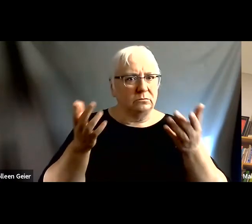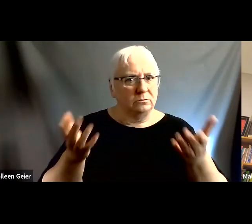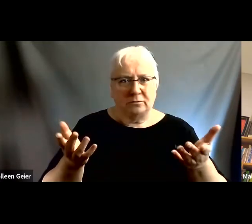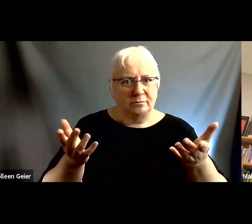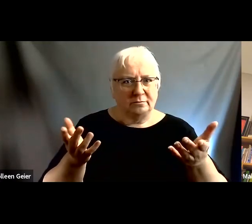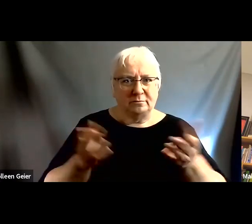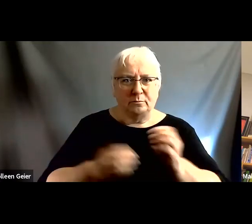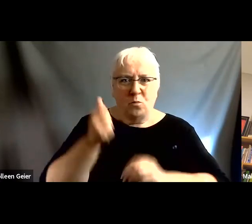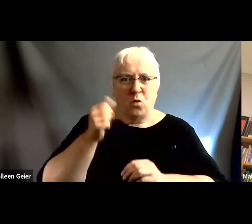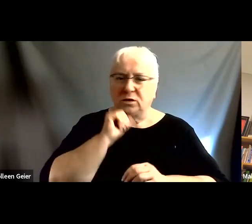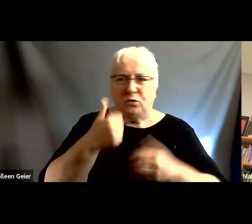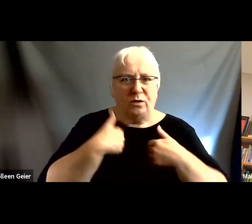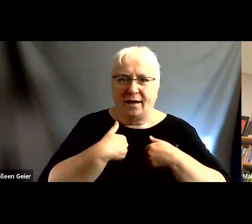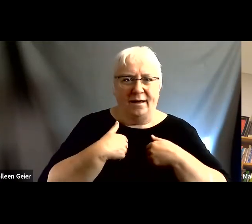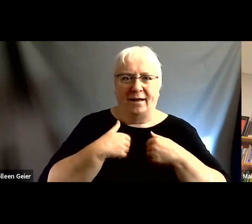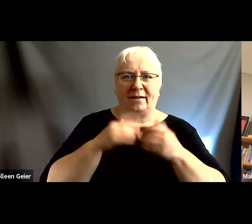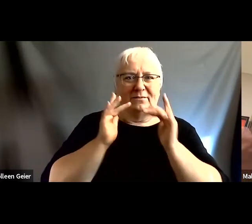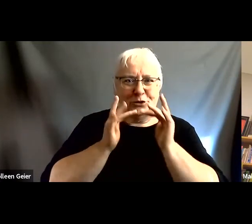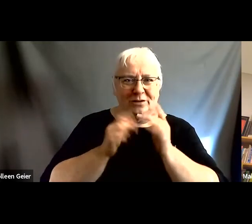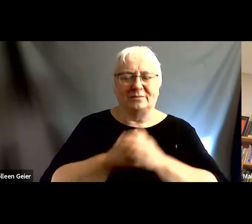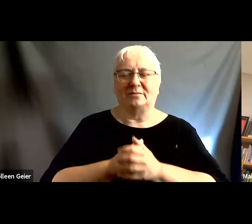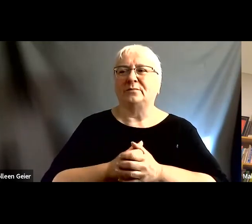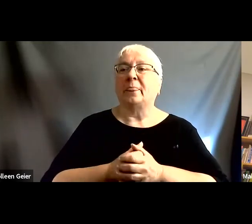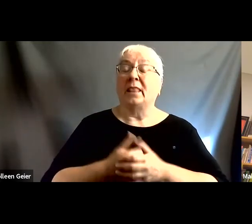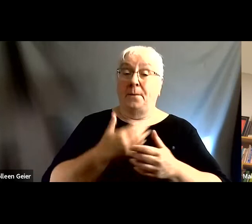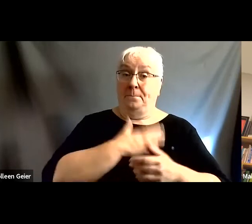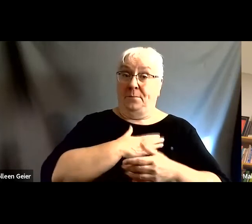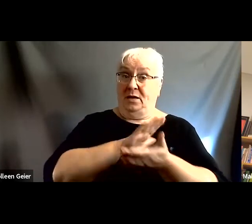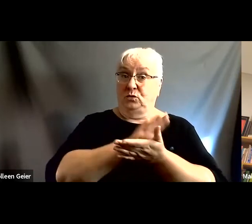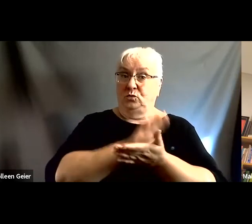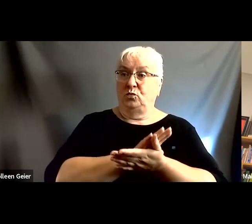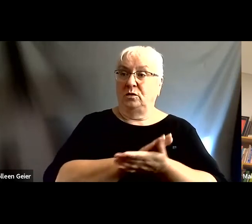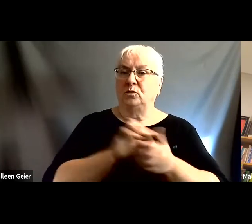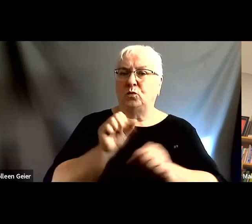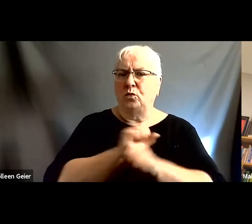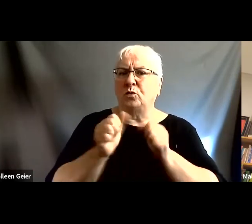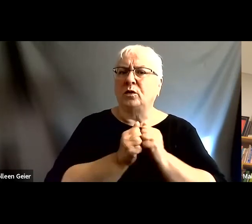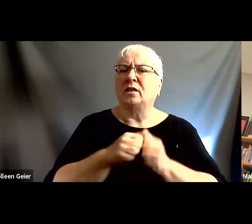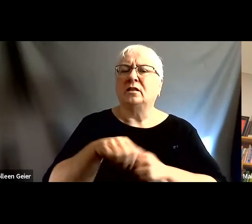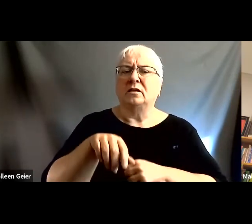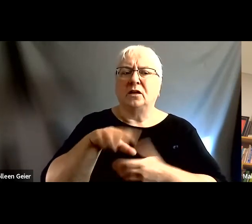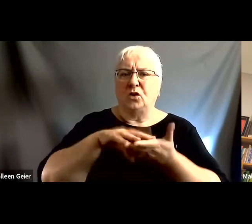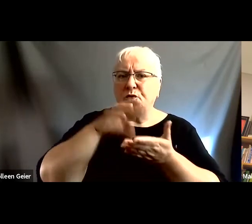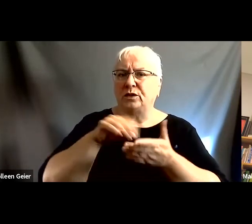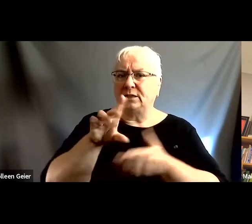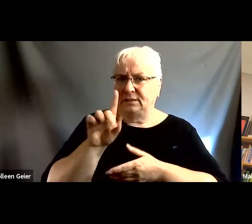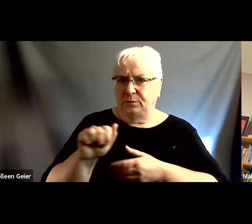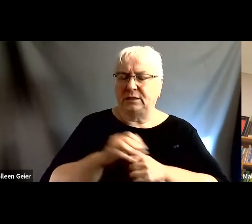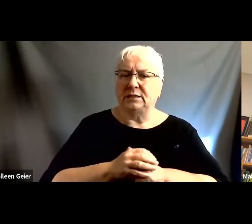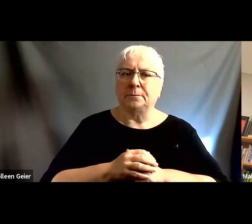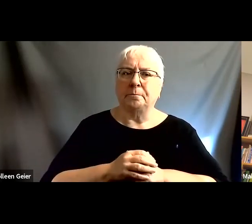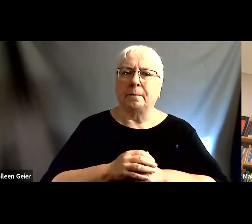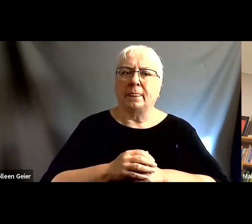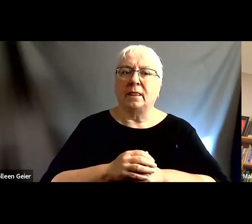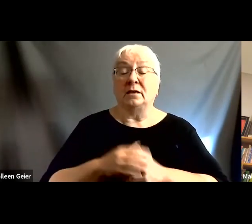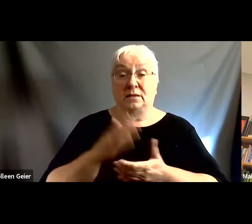have children with learning disabilities, and I have a mix of people in there. Some people who are